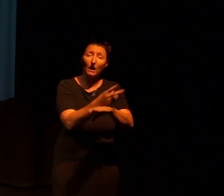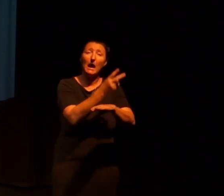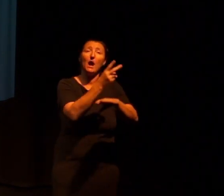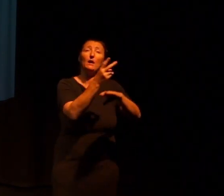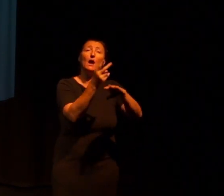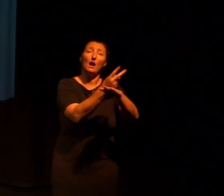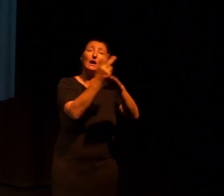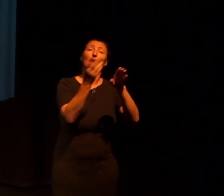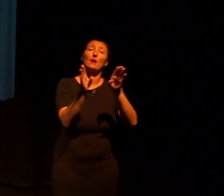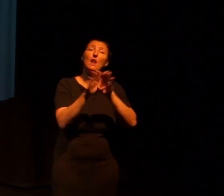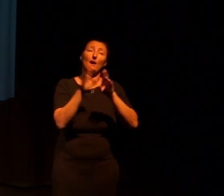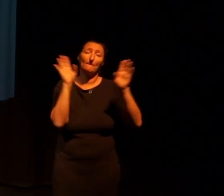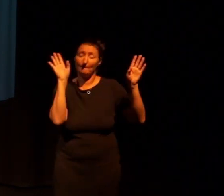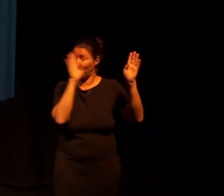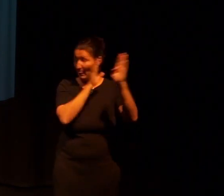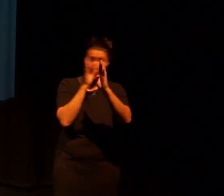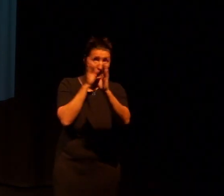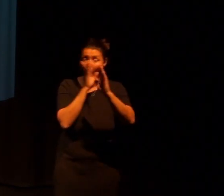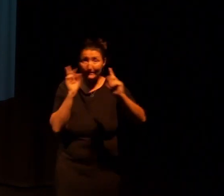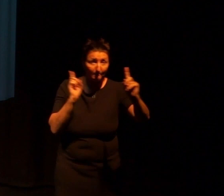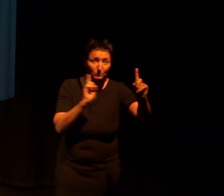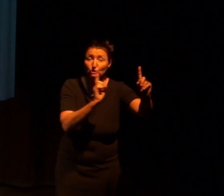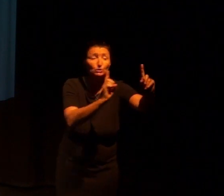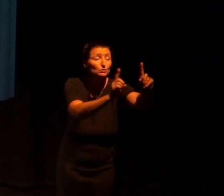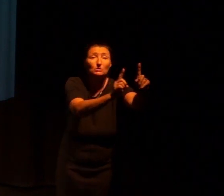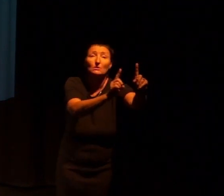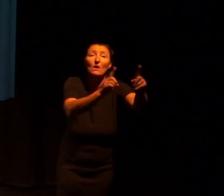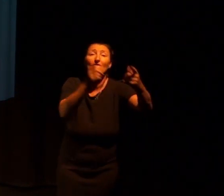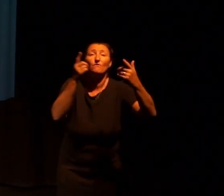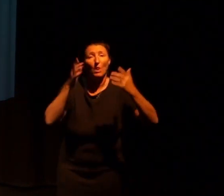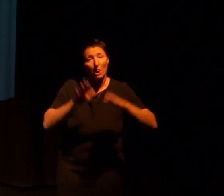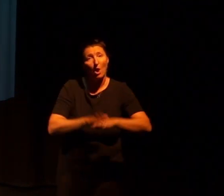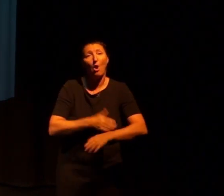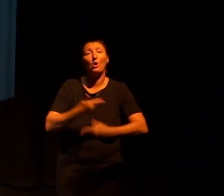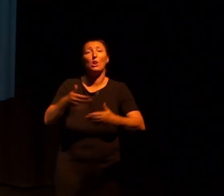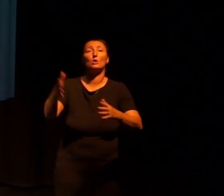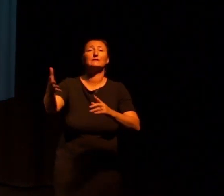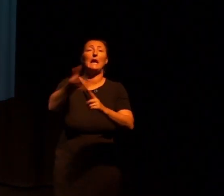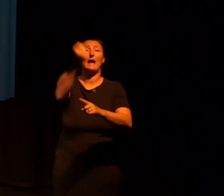like a blind pursuit for a long lost claim.